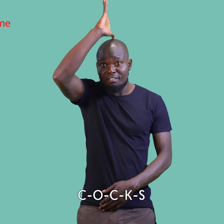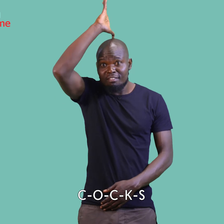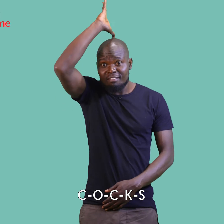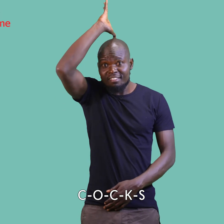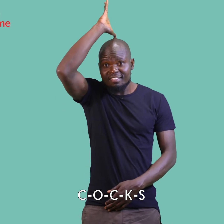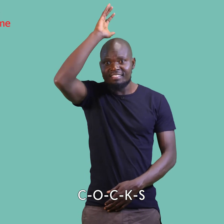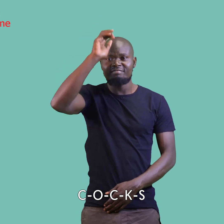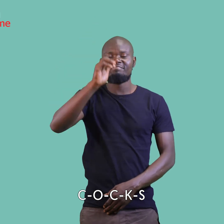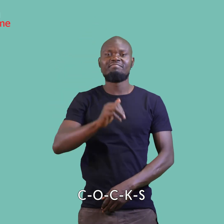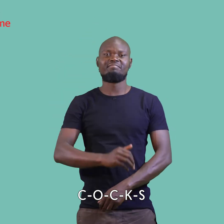Cox.